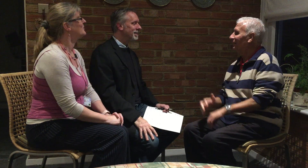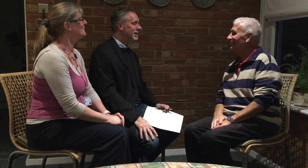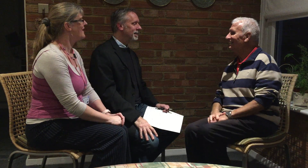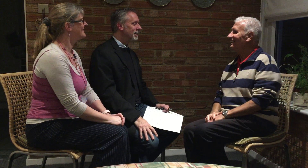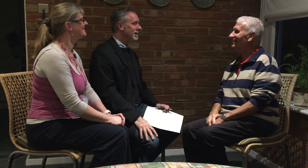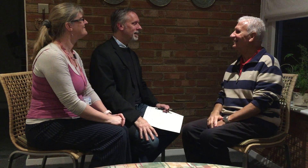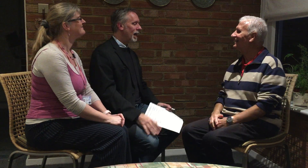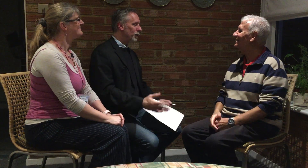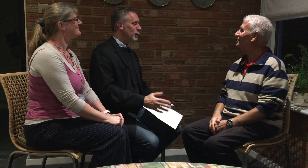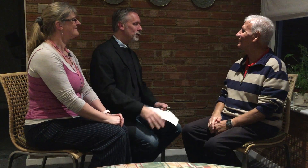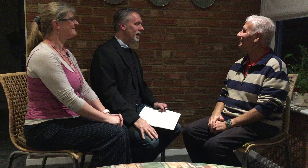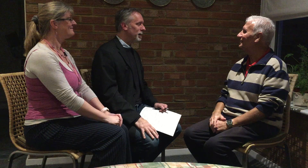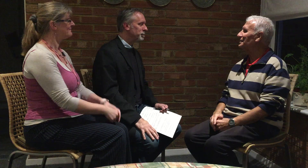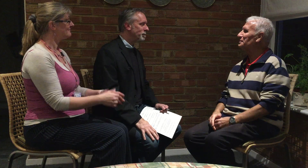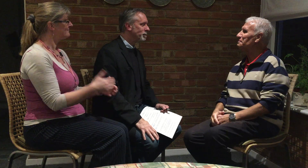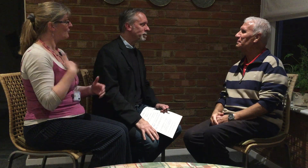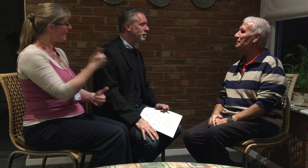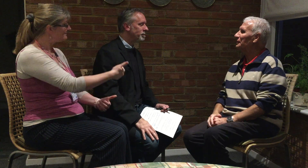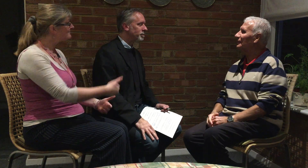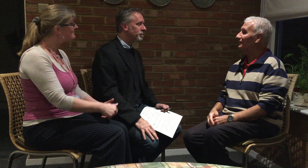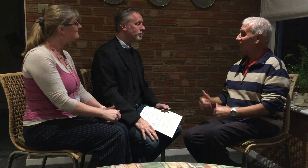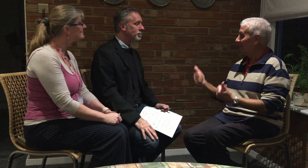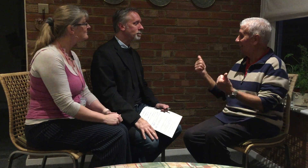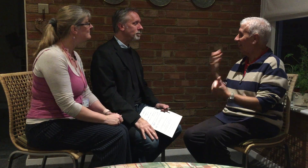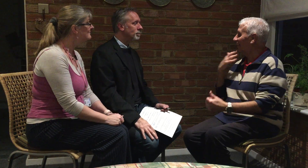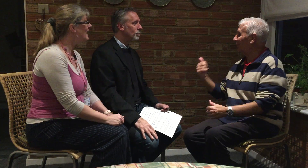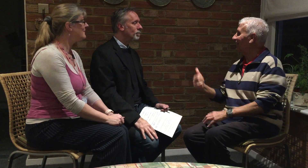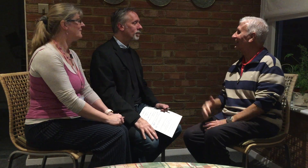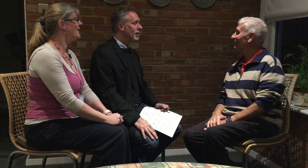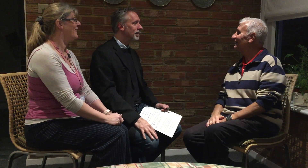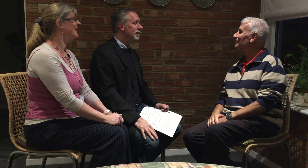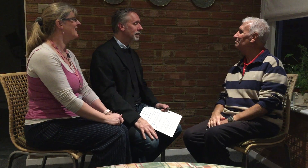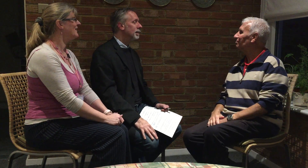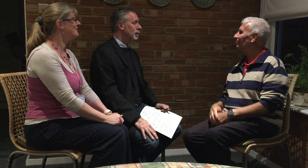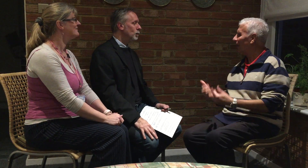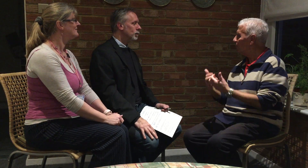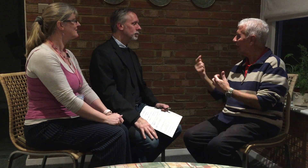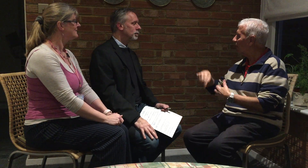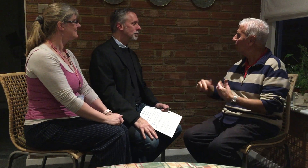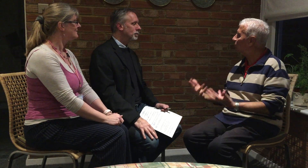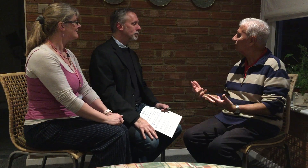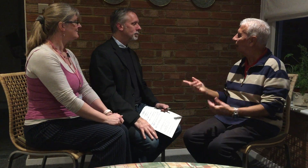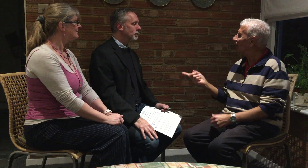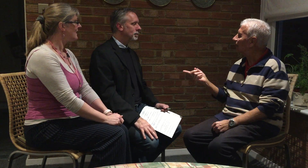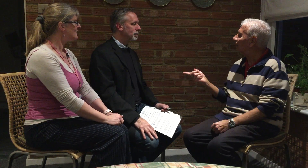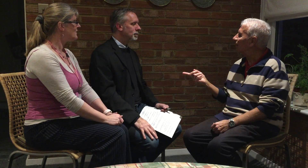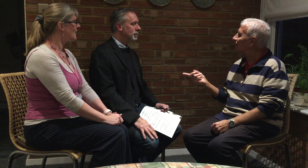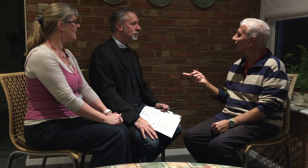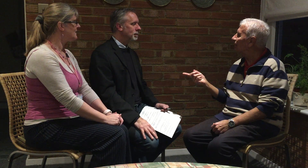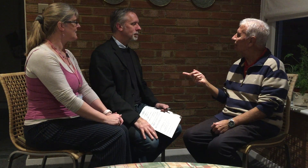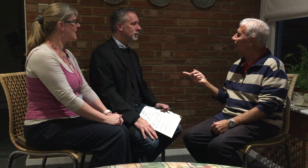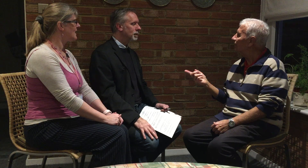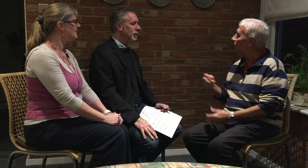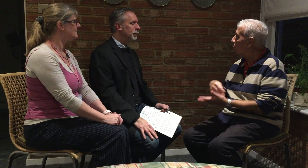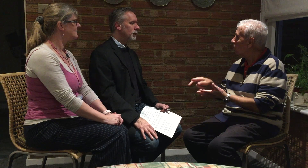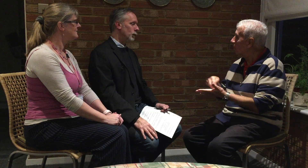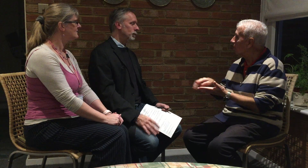Paul, no. How are you today? Yeah, I'm fine, thank you. How did you get here today? So